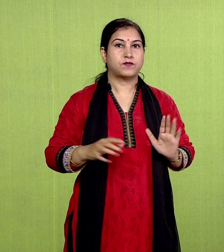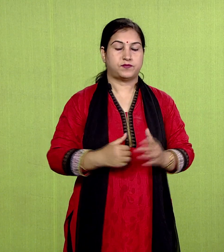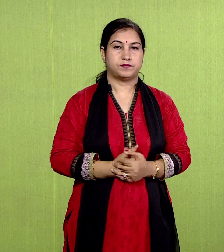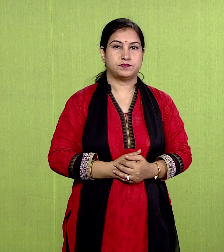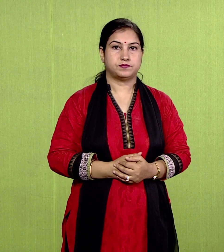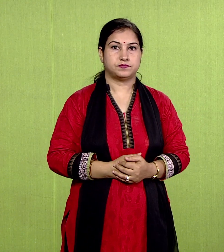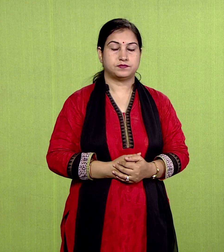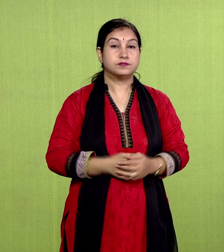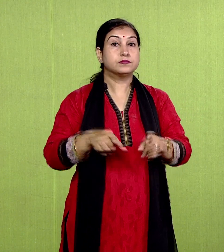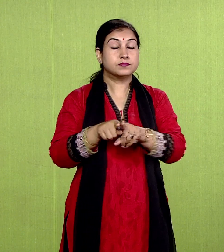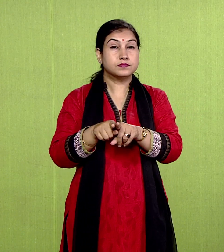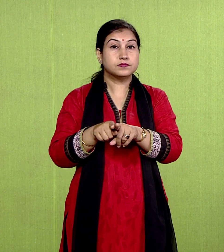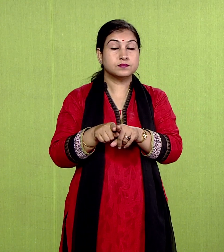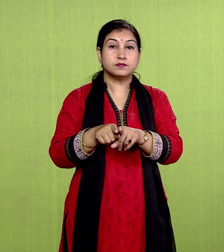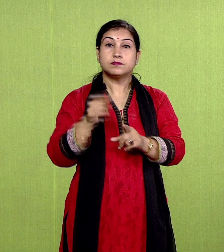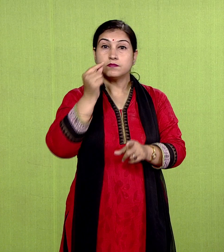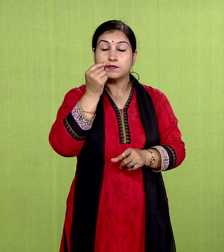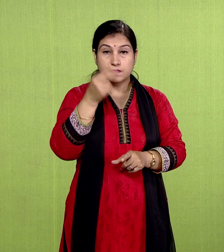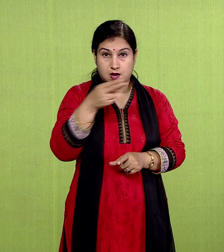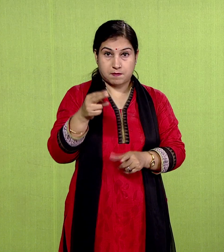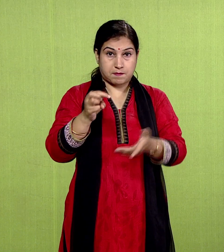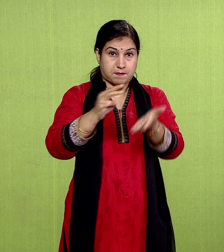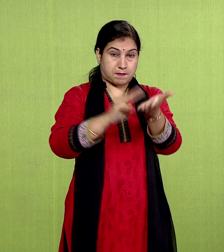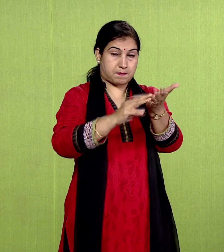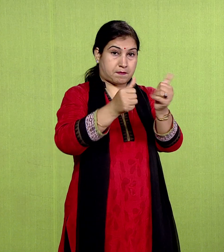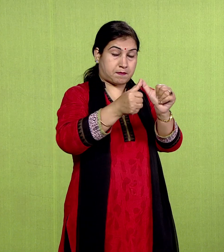Mahavira was born in 540 BC